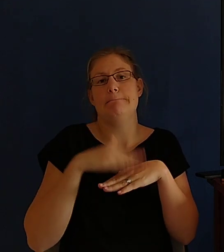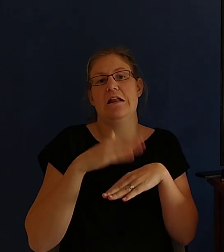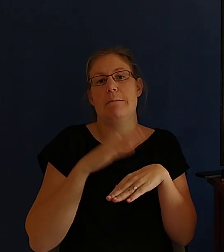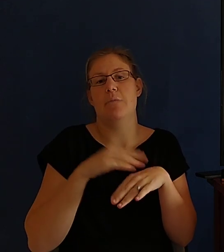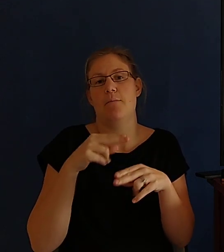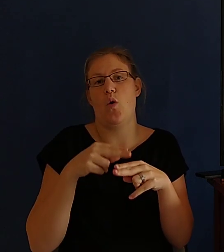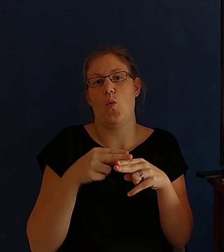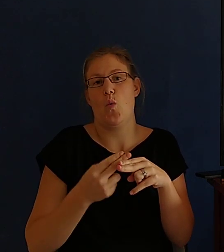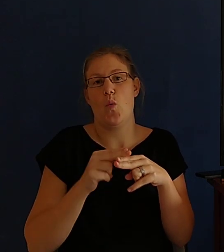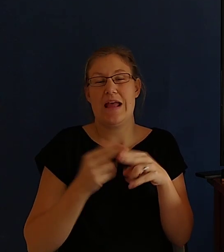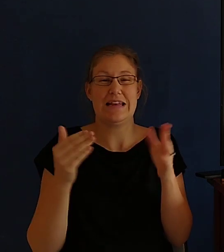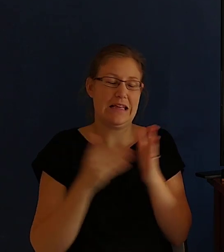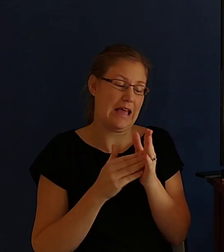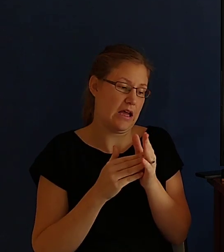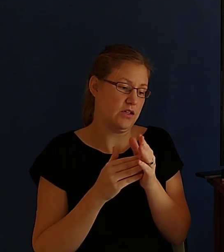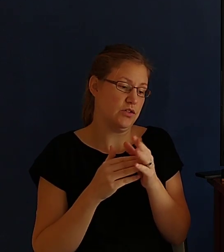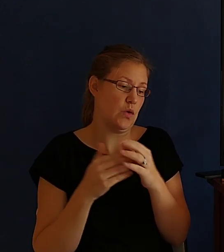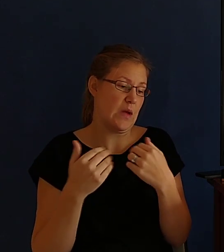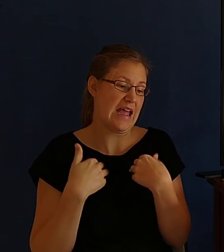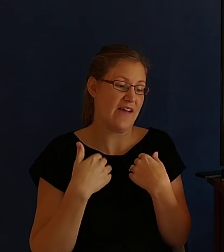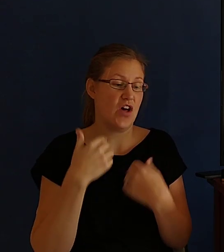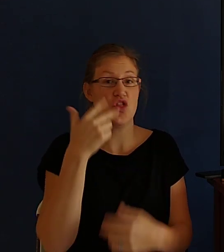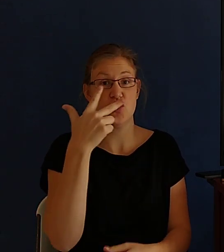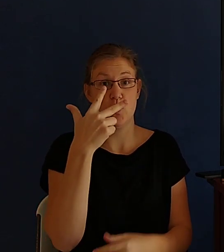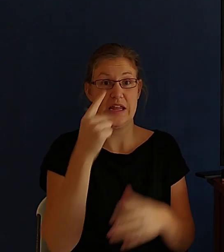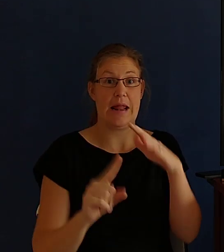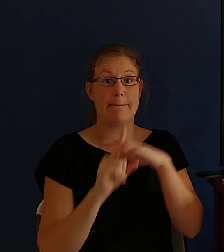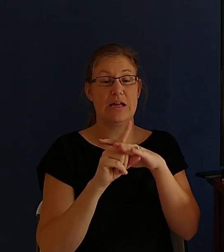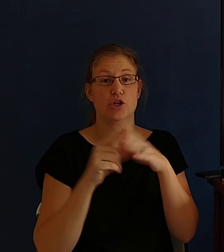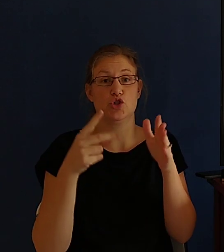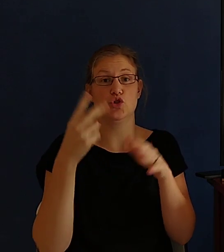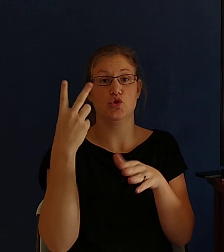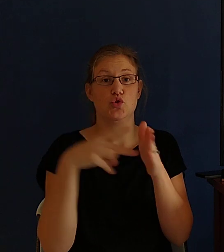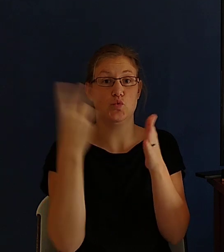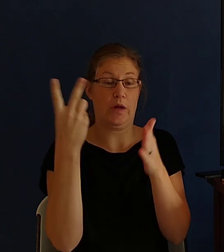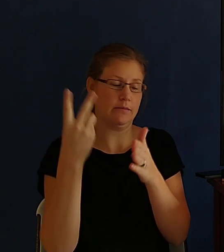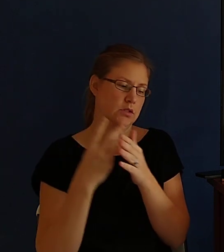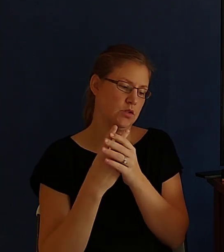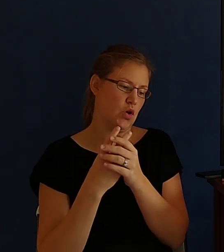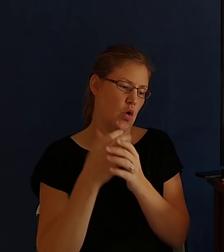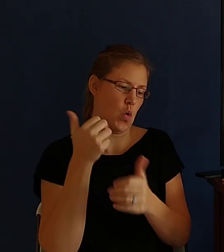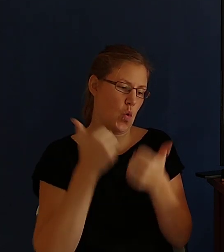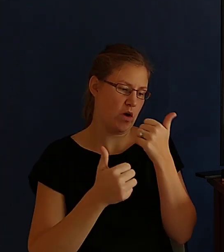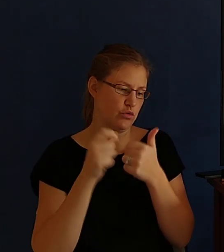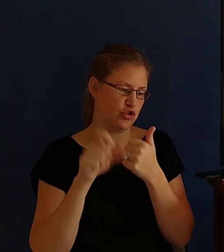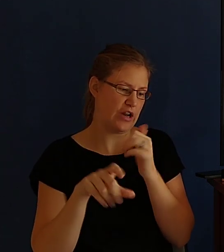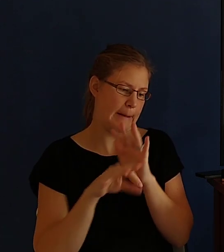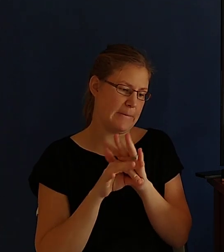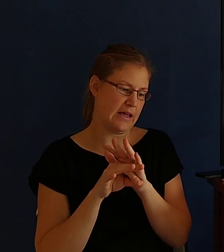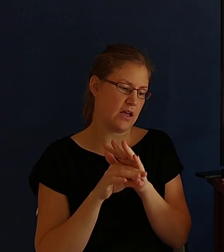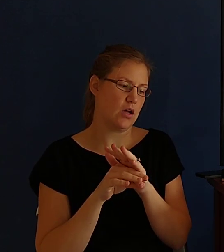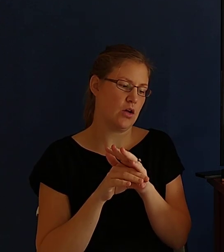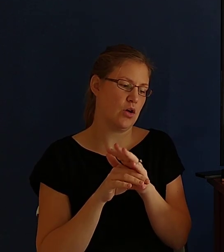here, we have 3 appears 2 times. So which one should I choose? We choose always the first